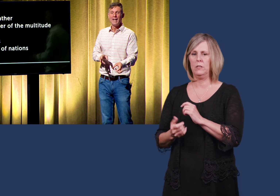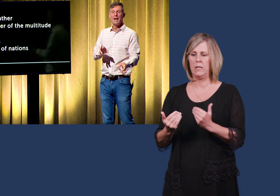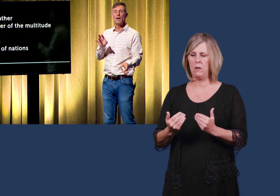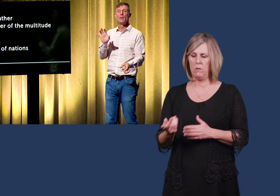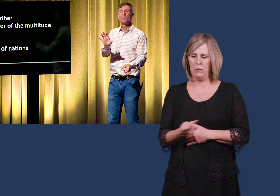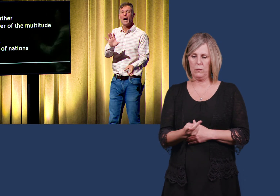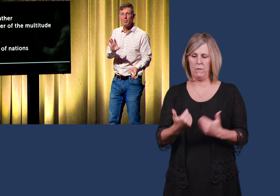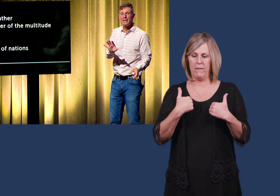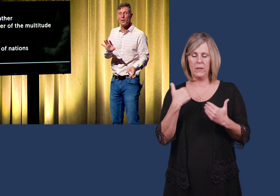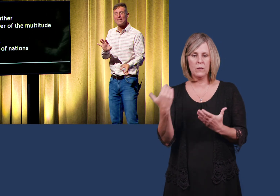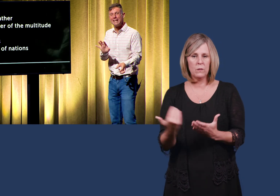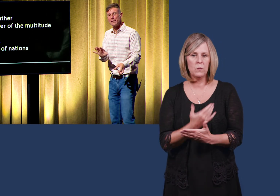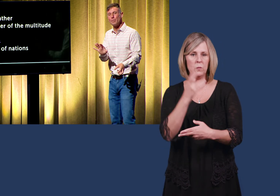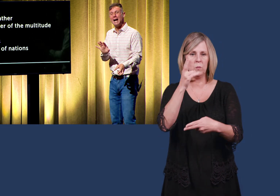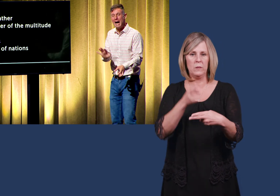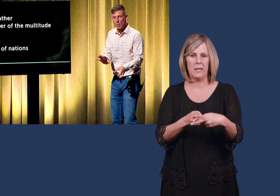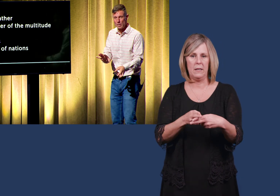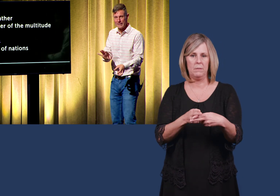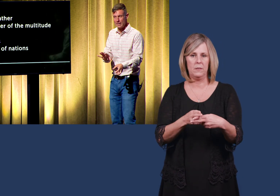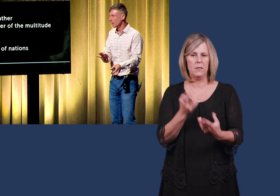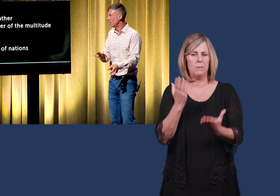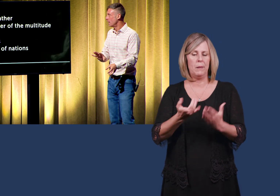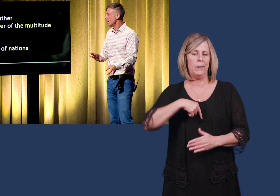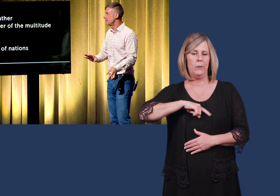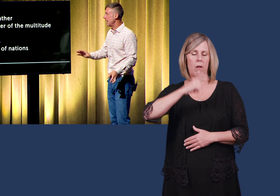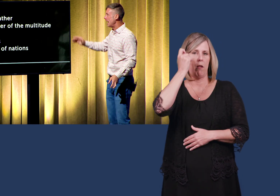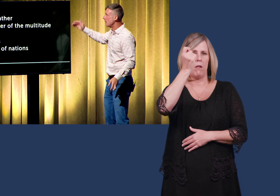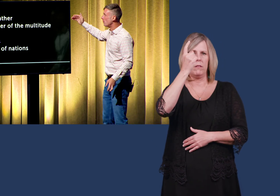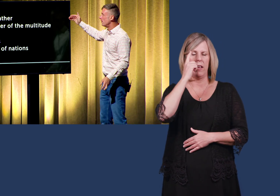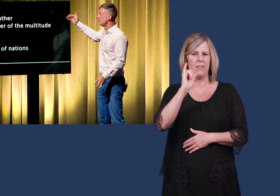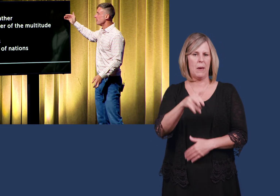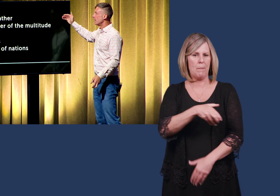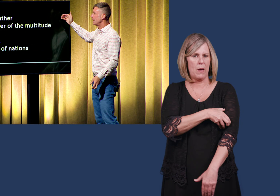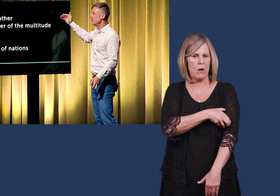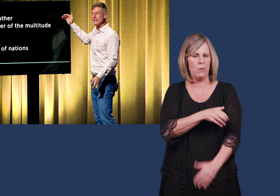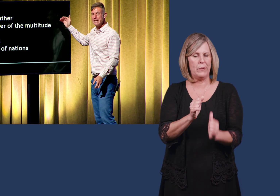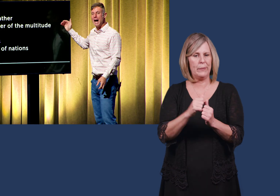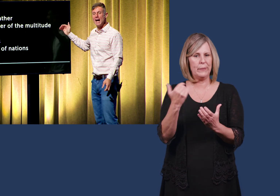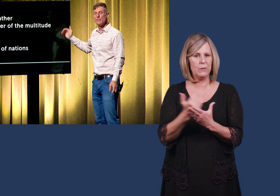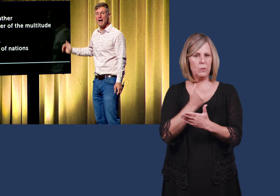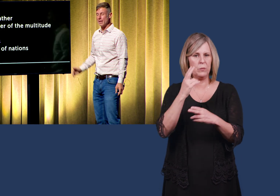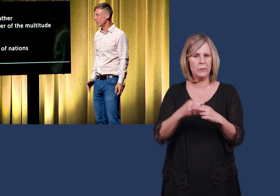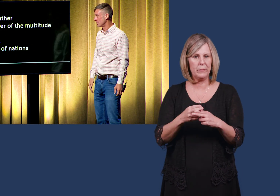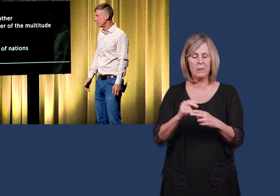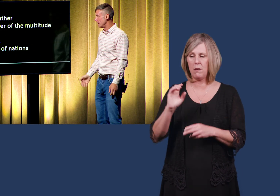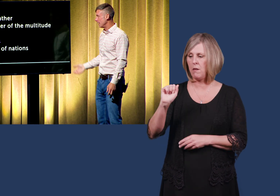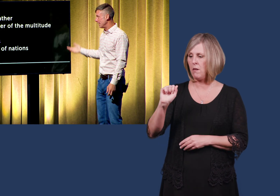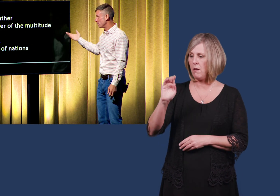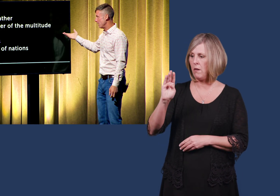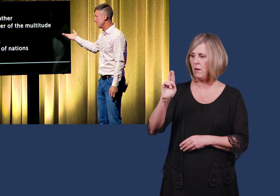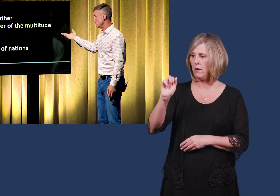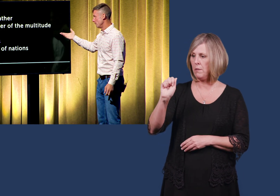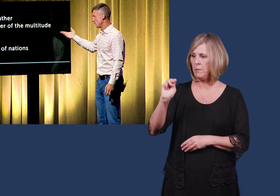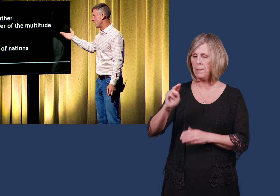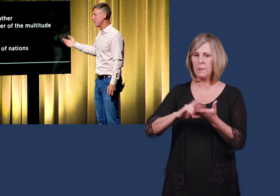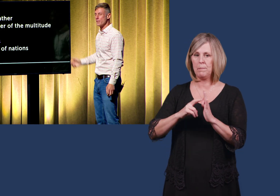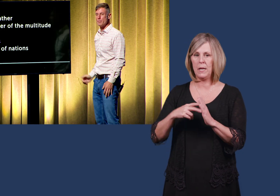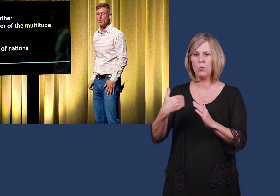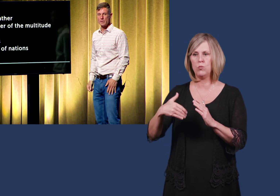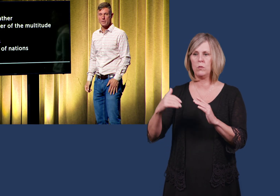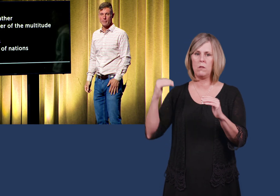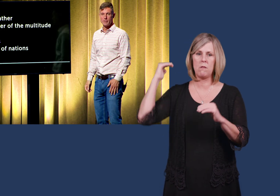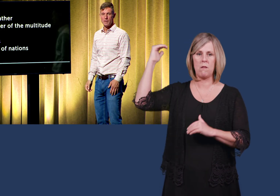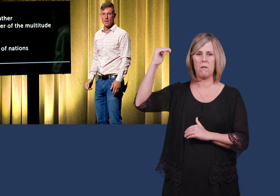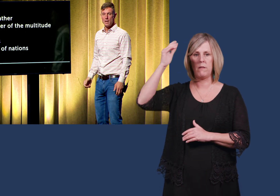Sarah, and we probably don't get the power here. See, Abram, it means high father, and Abraham, father of